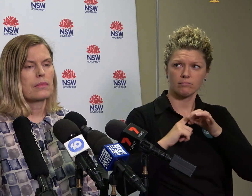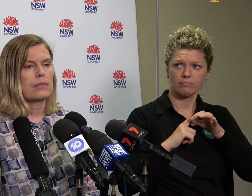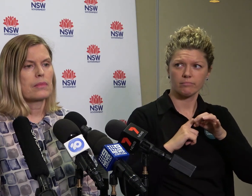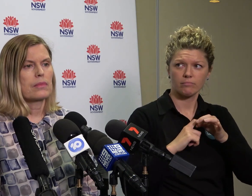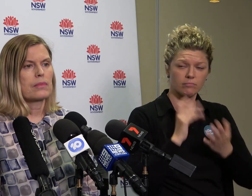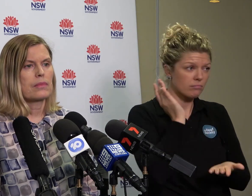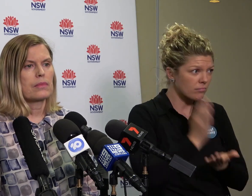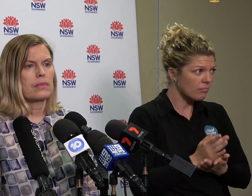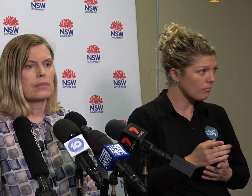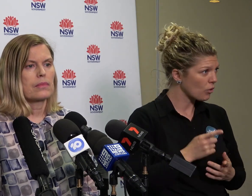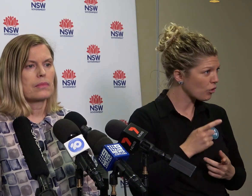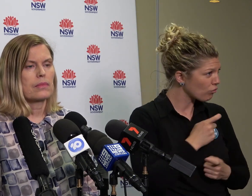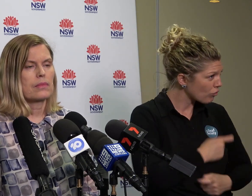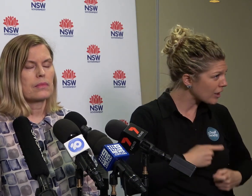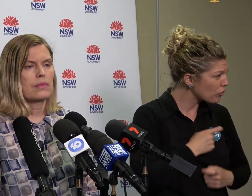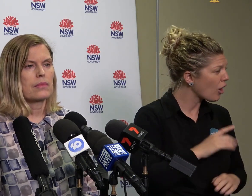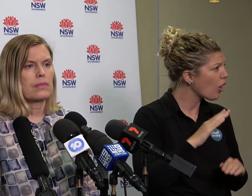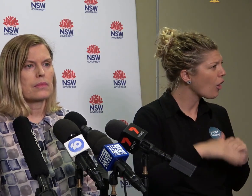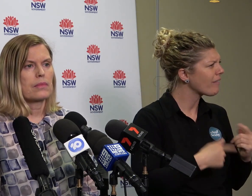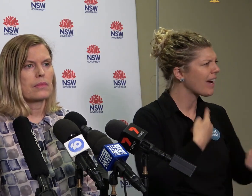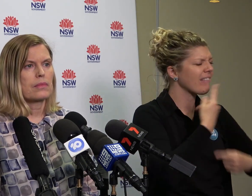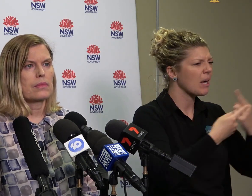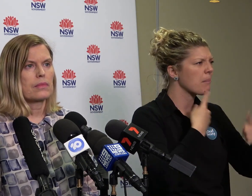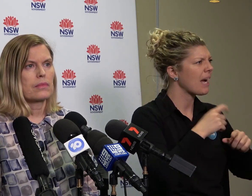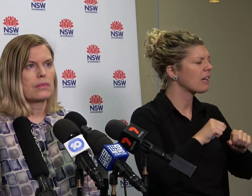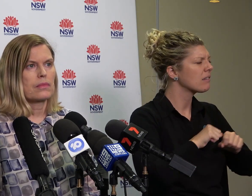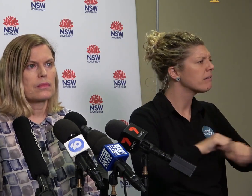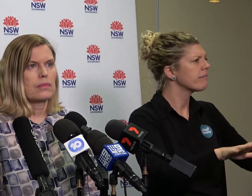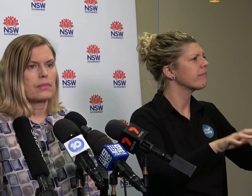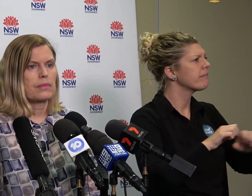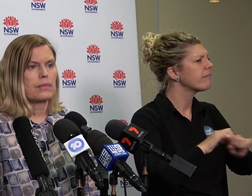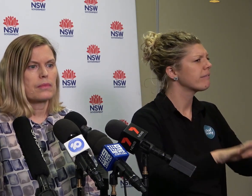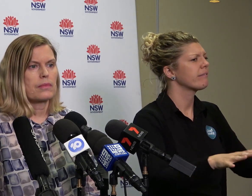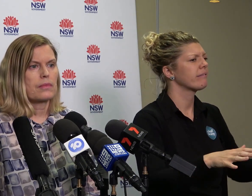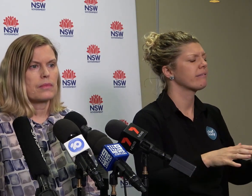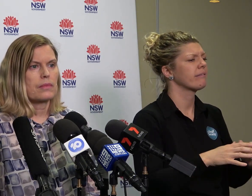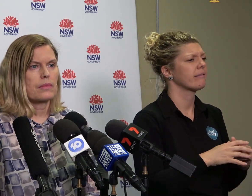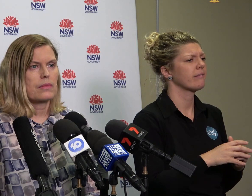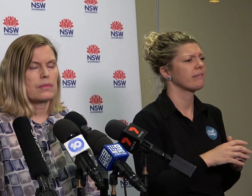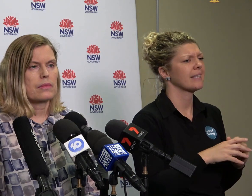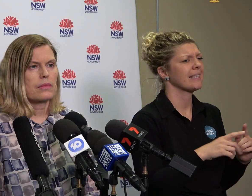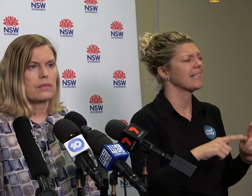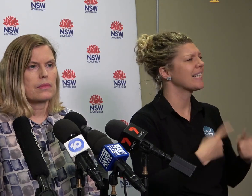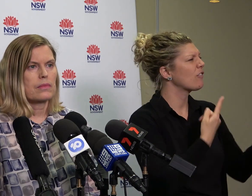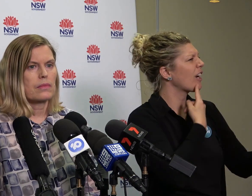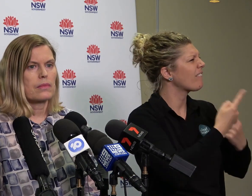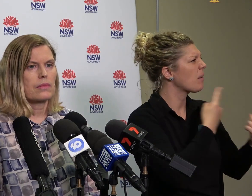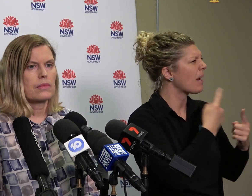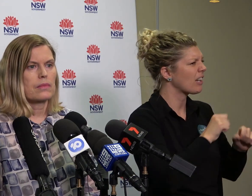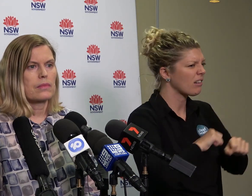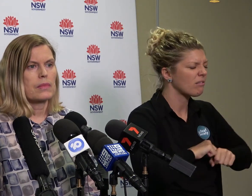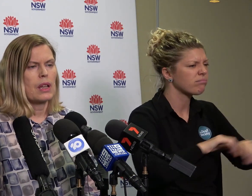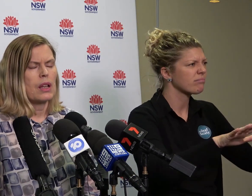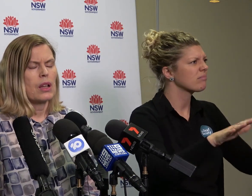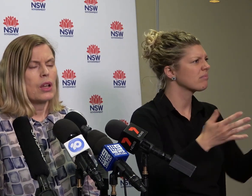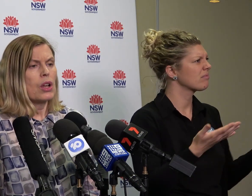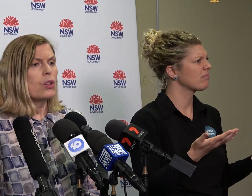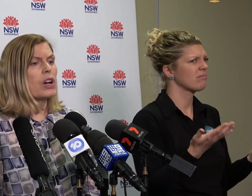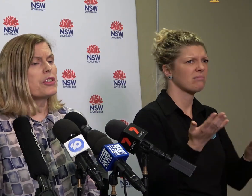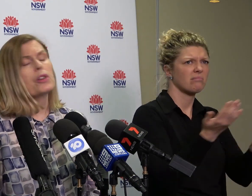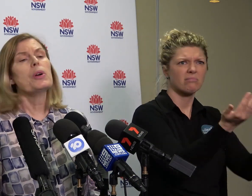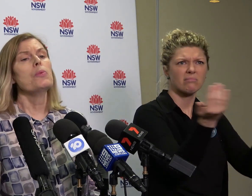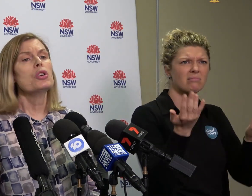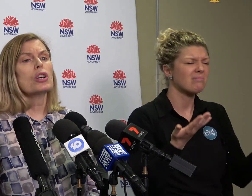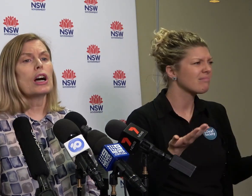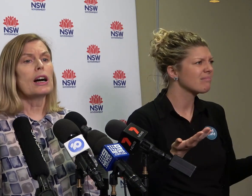if it is, are you frustrated about the information not coming from Border Force with the contact details for those fellow passengers?